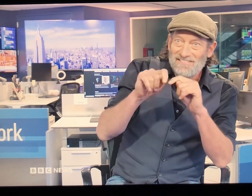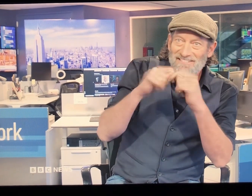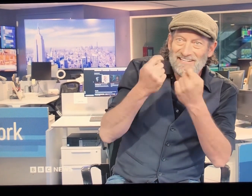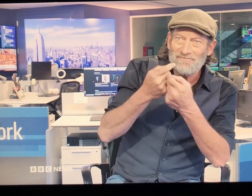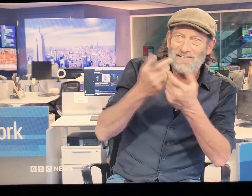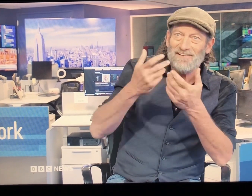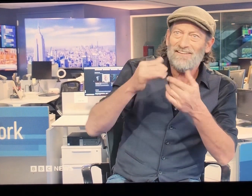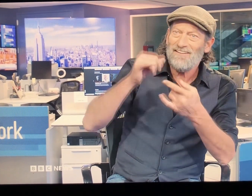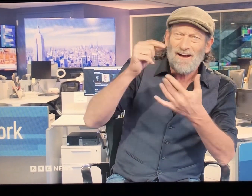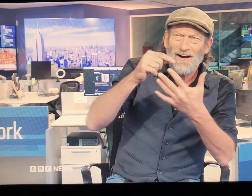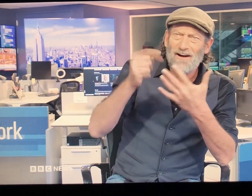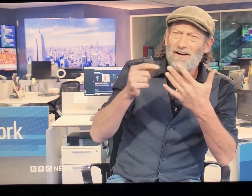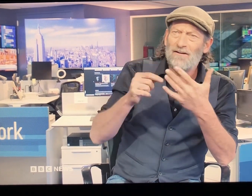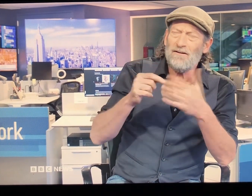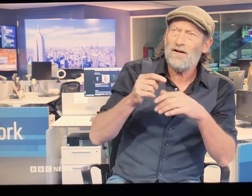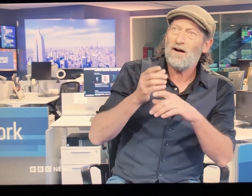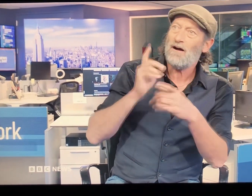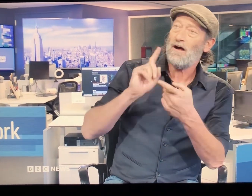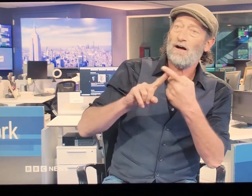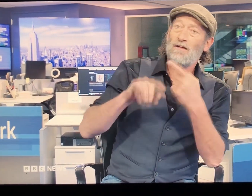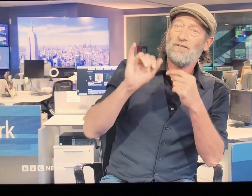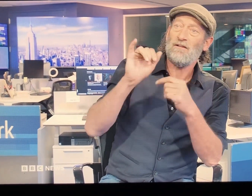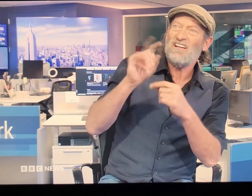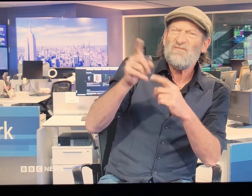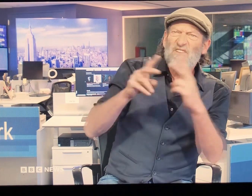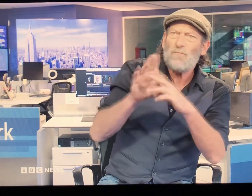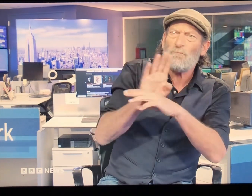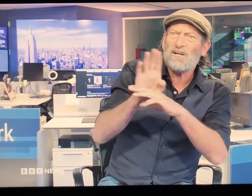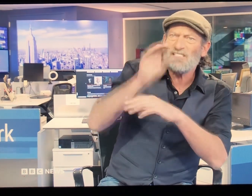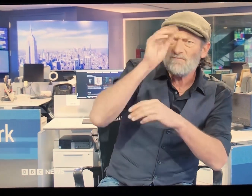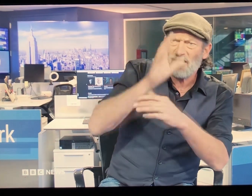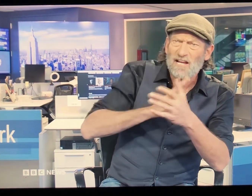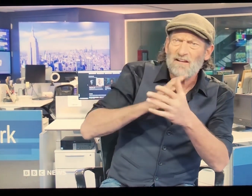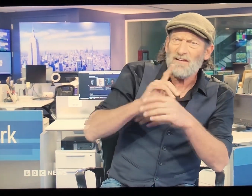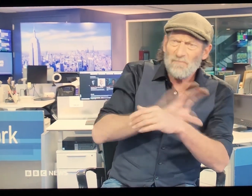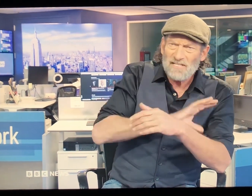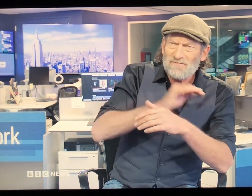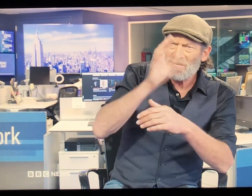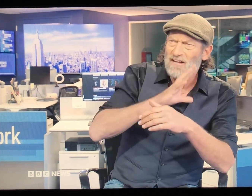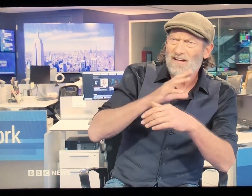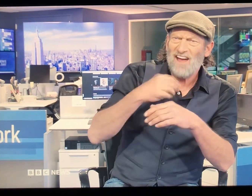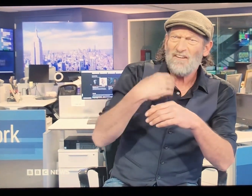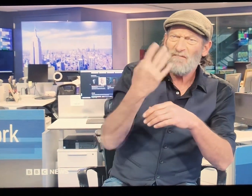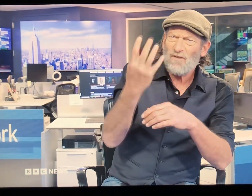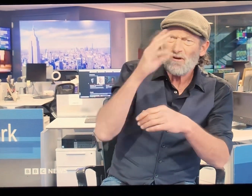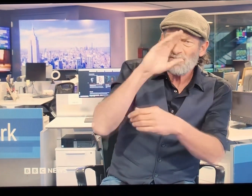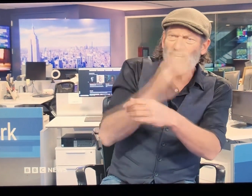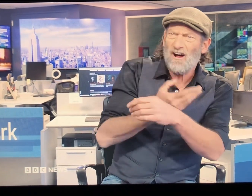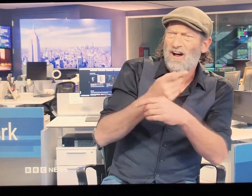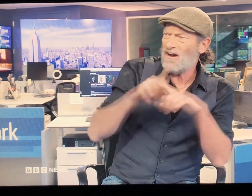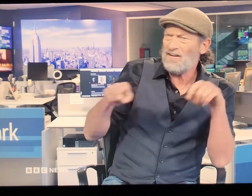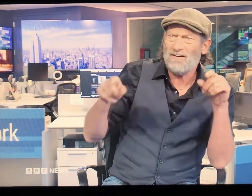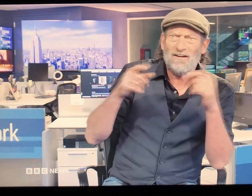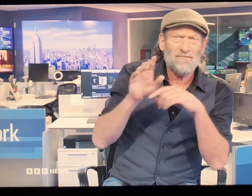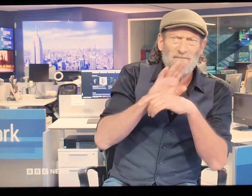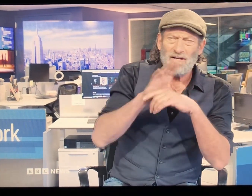some deaf kids to set up a deaf soccer team and all of these things, even though he was such a busy man as a police chief, and he had 4